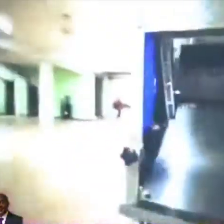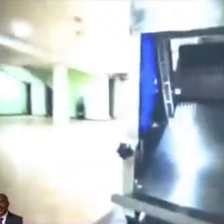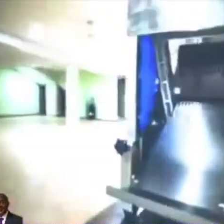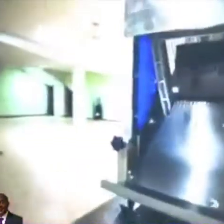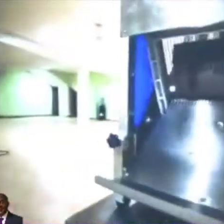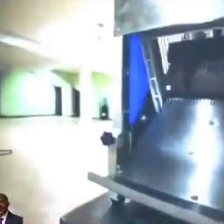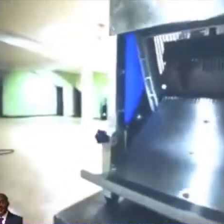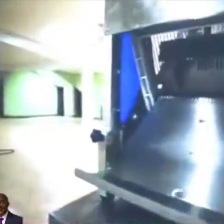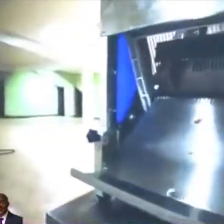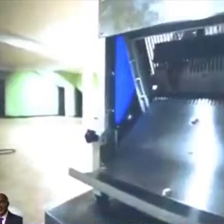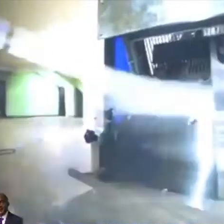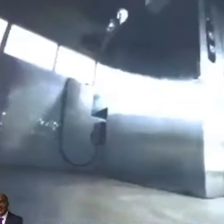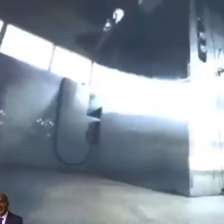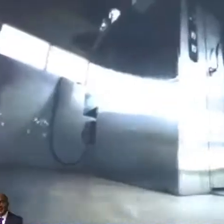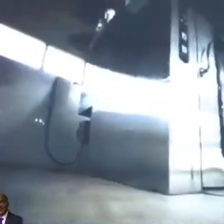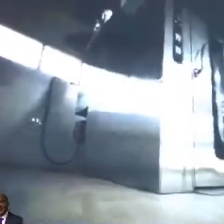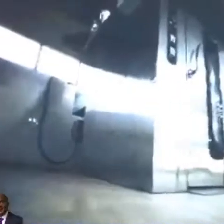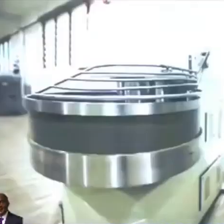more.